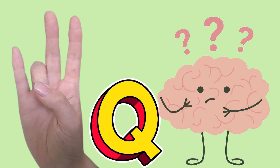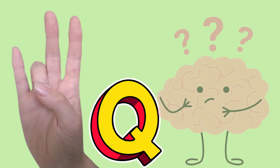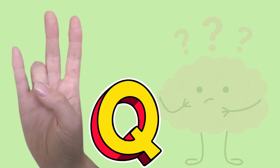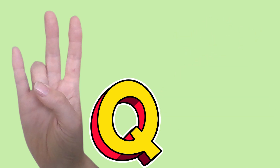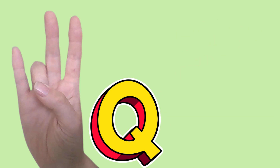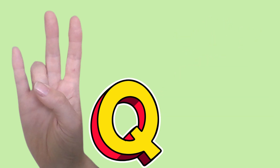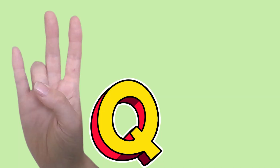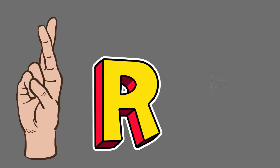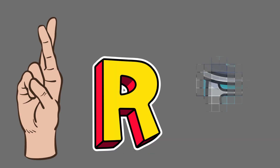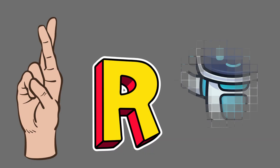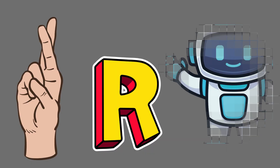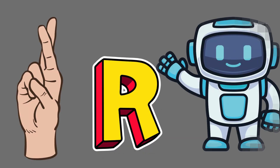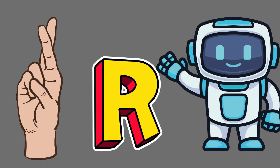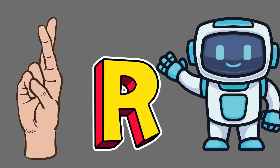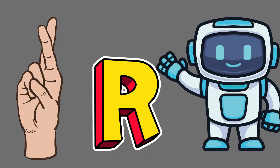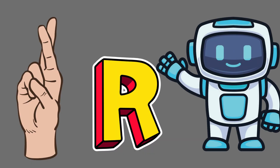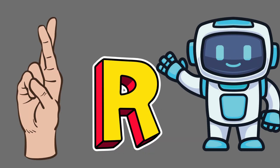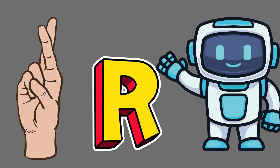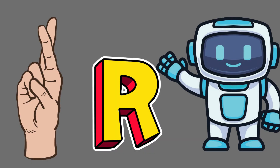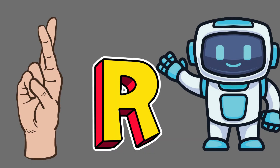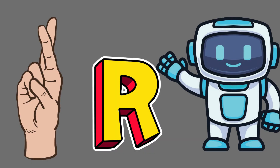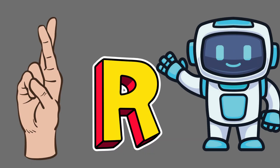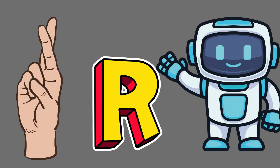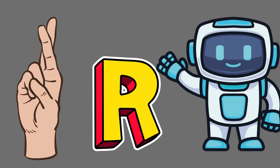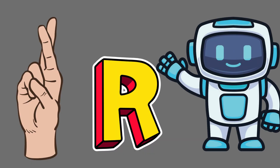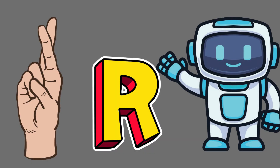Question. R is for robot.